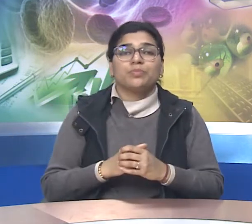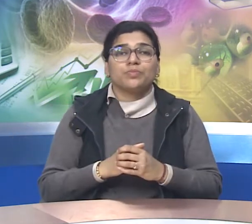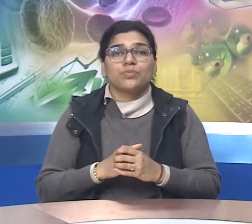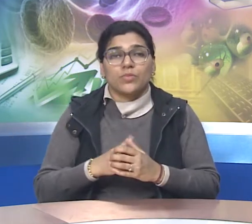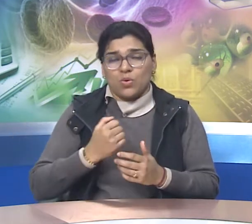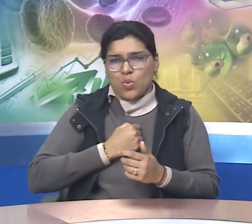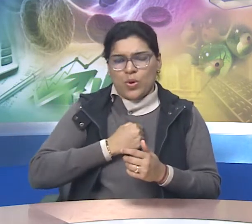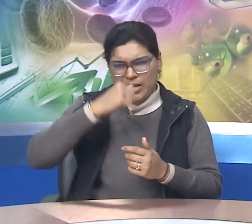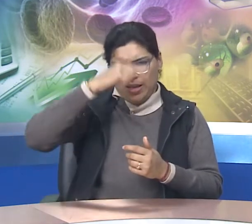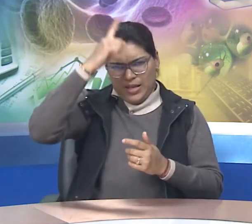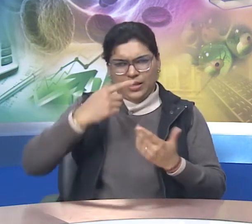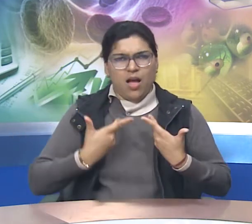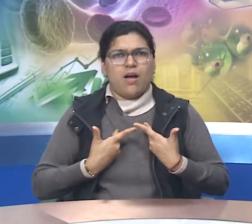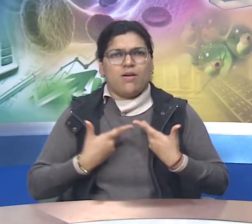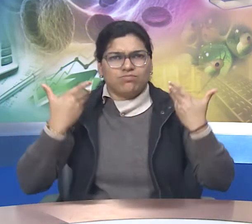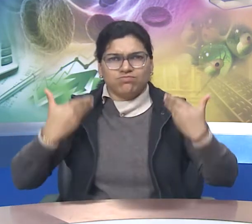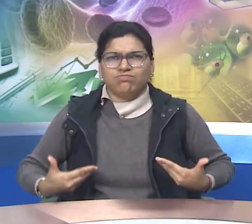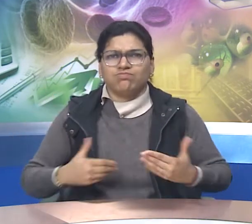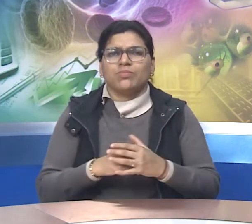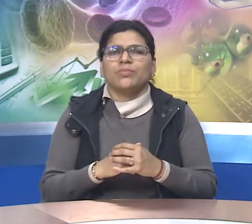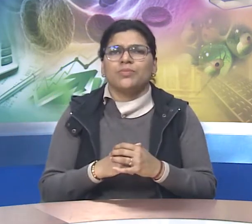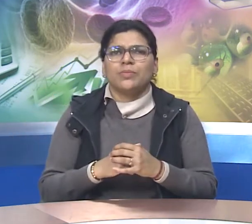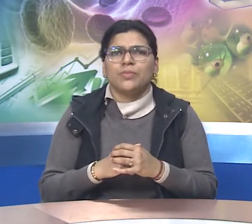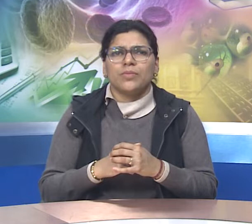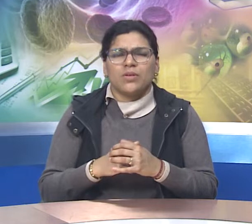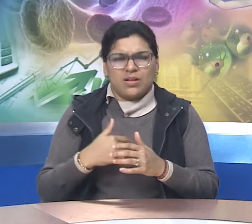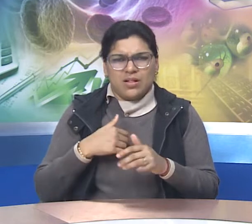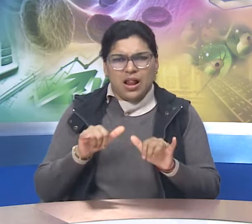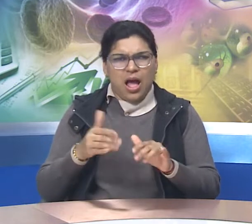what the history of my country